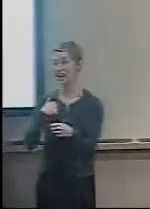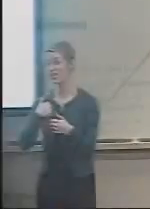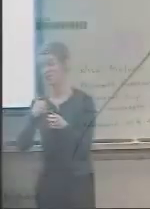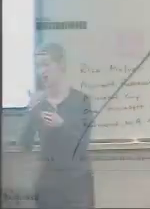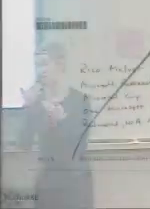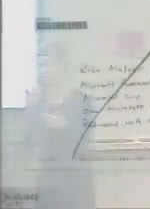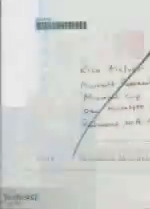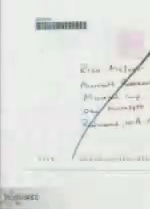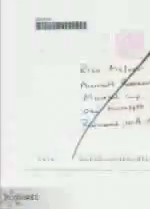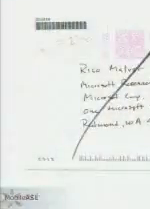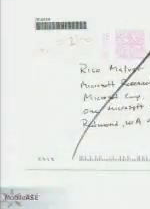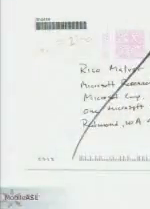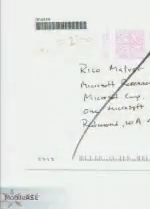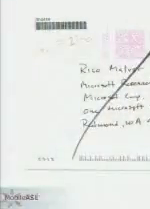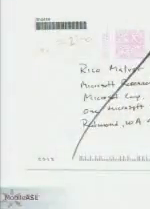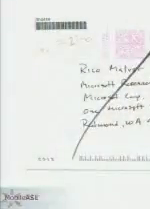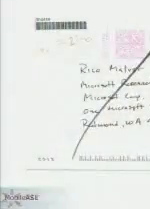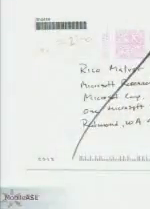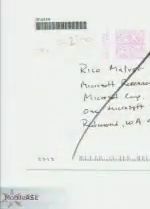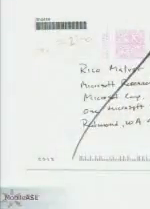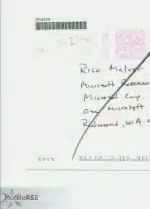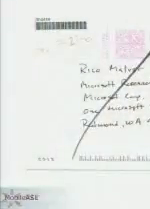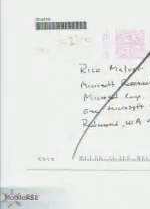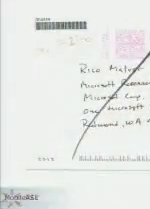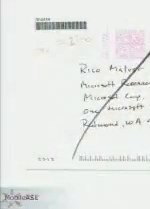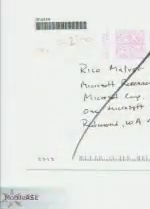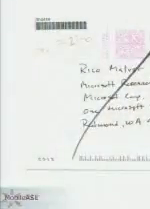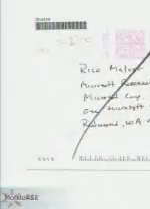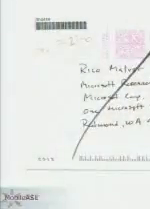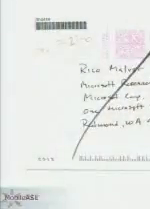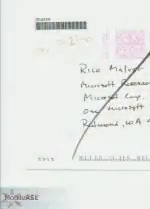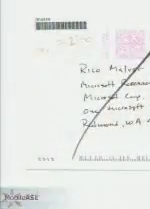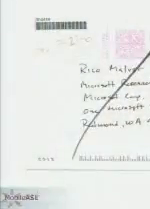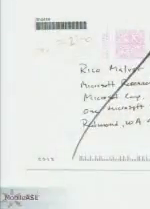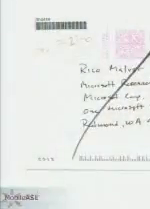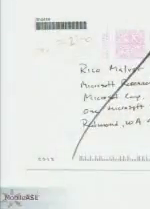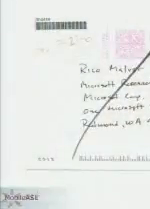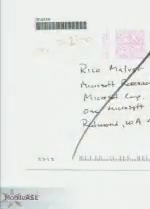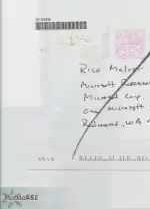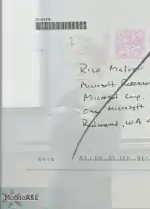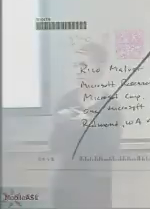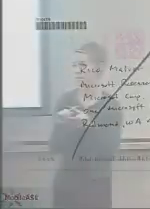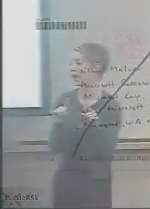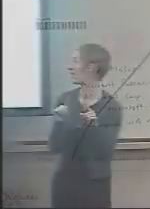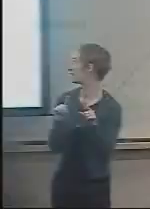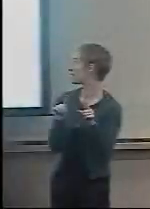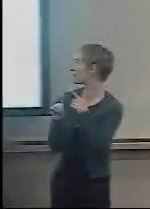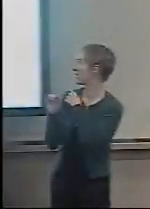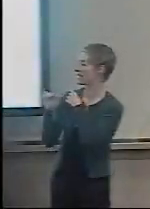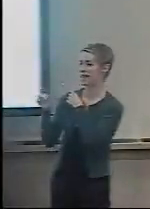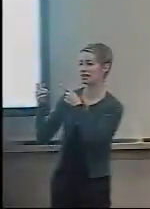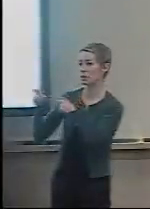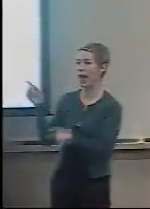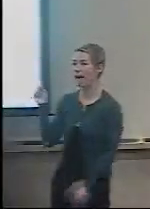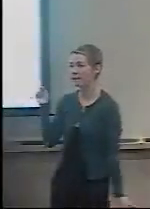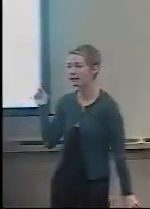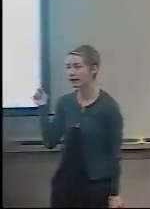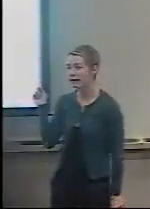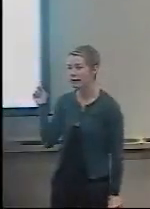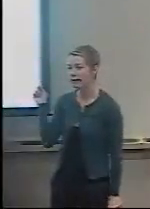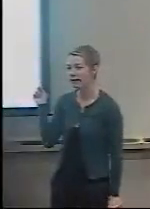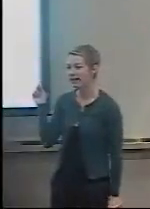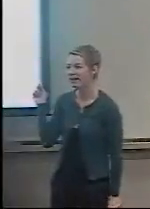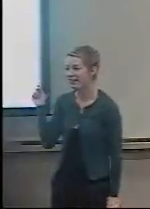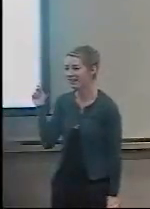him by sending him a little card, but this is what happened when I